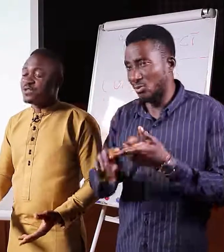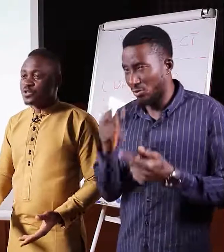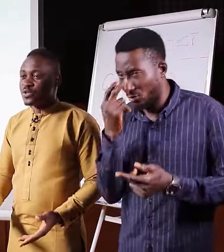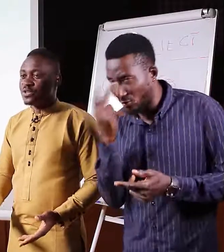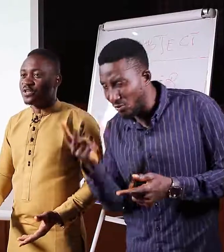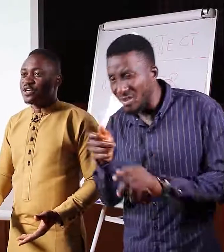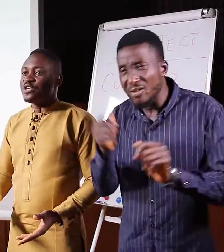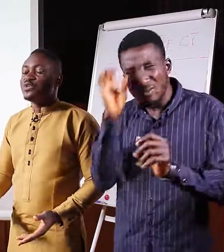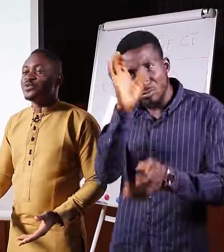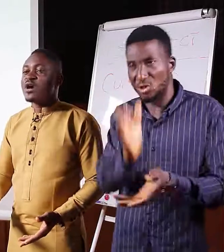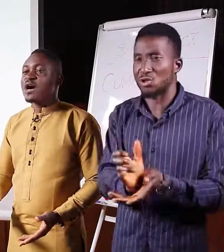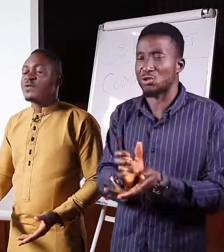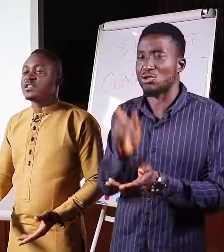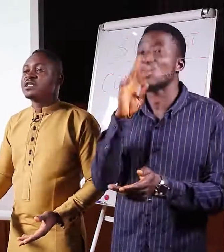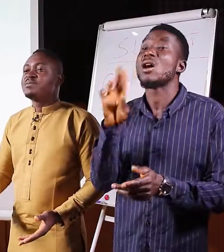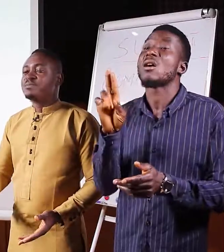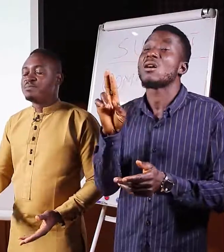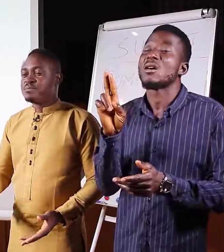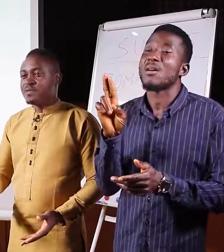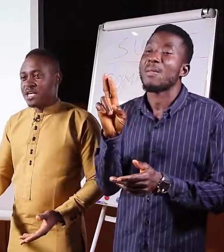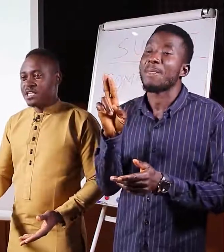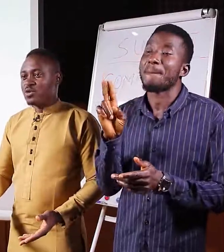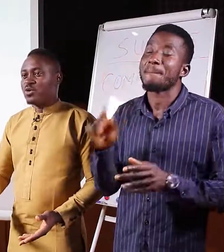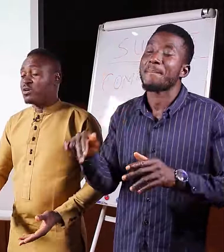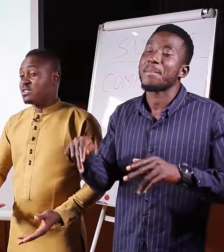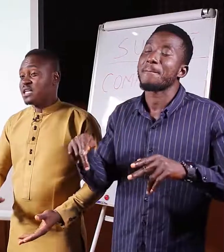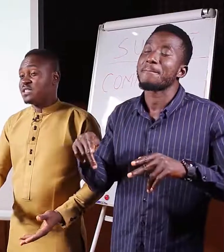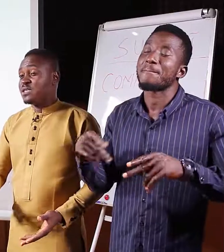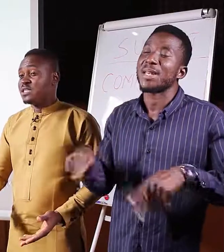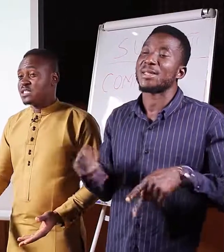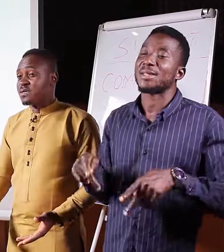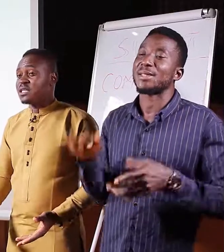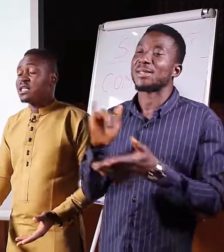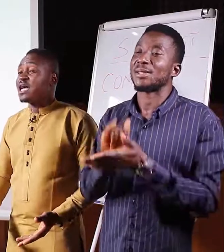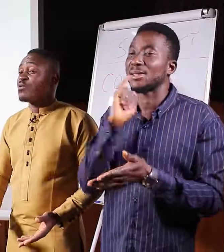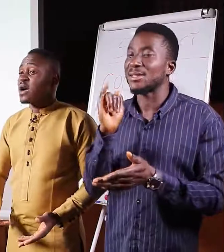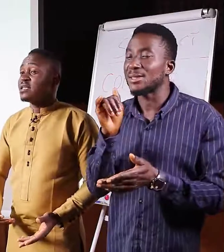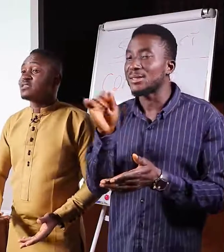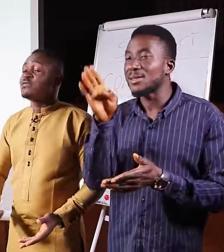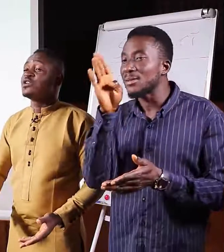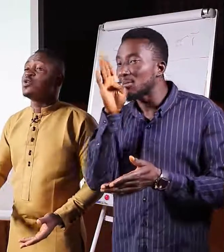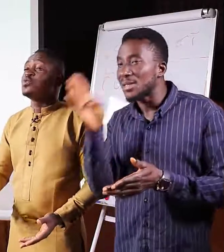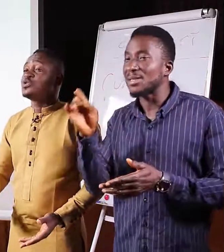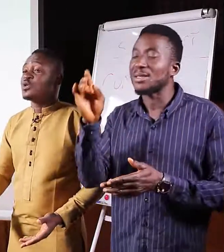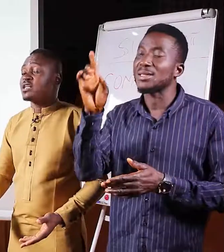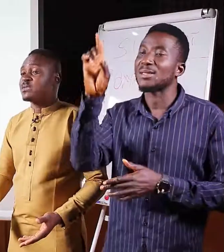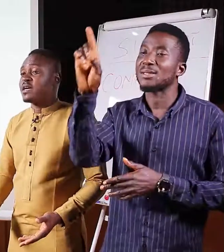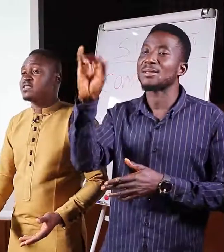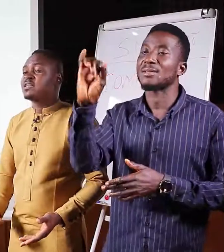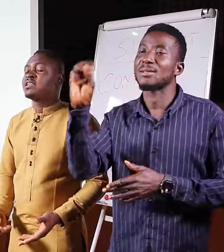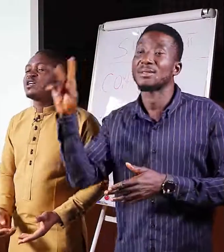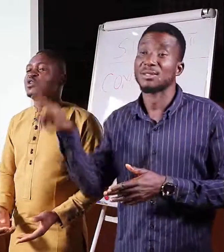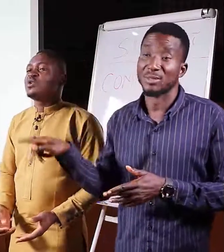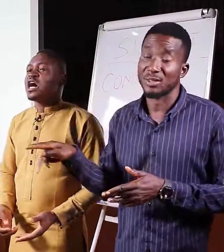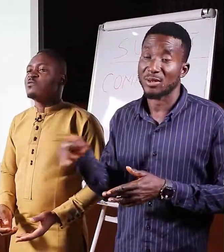every picture you are playing or that's been displayed. Likewise, for the audio